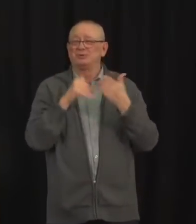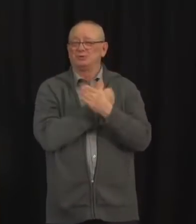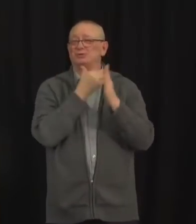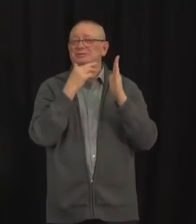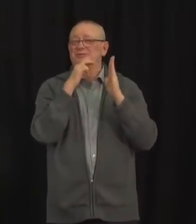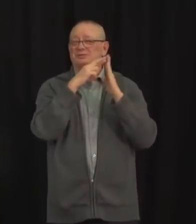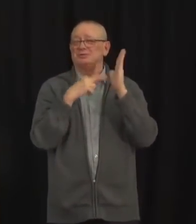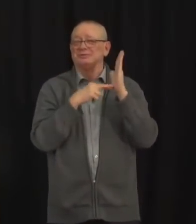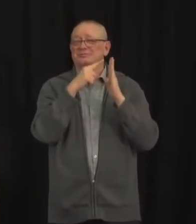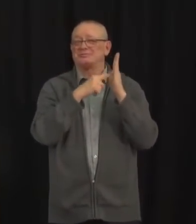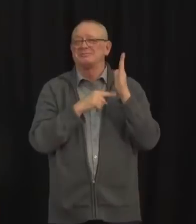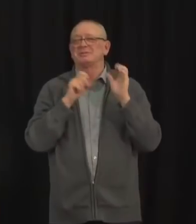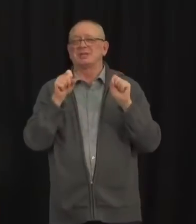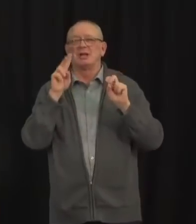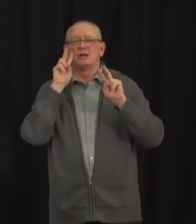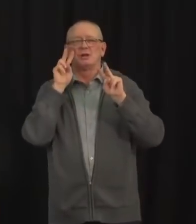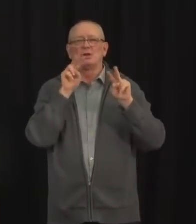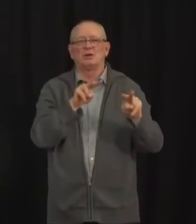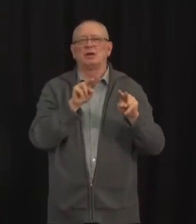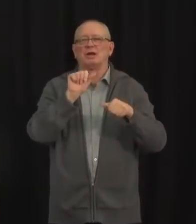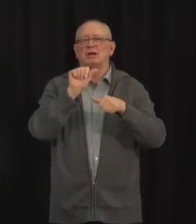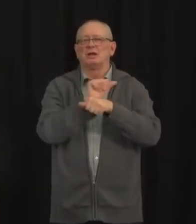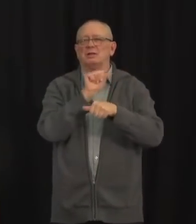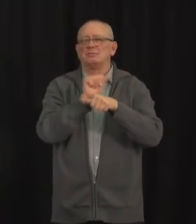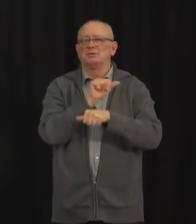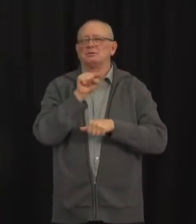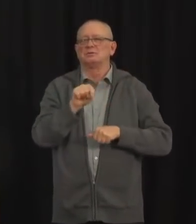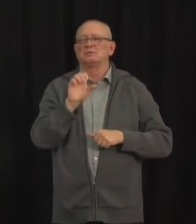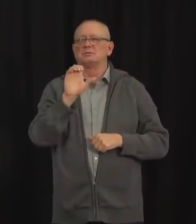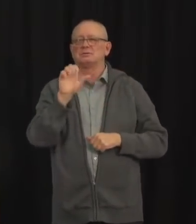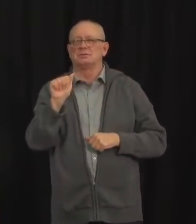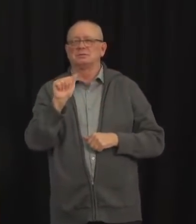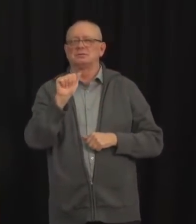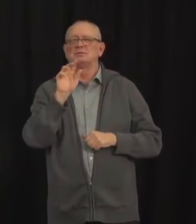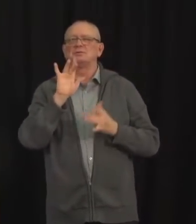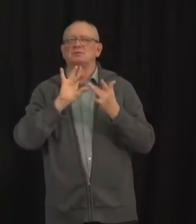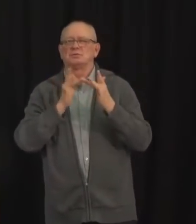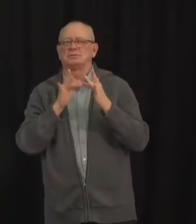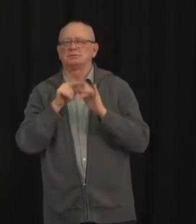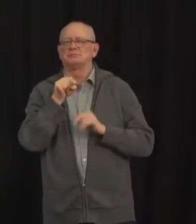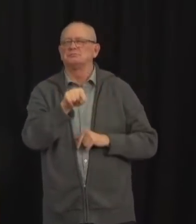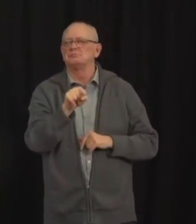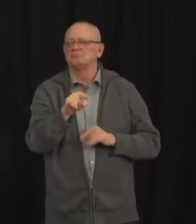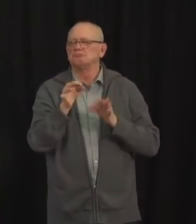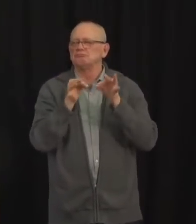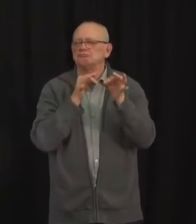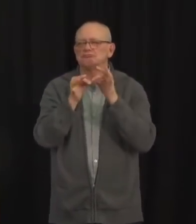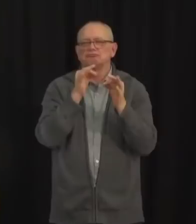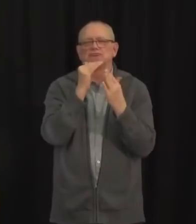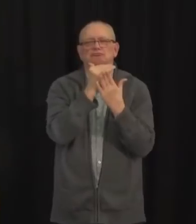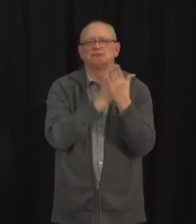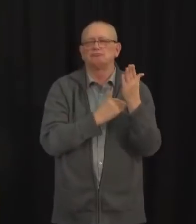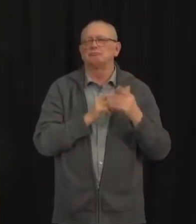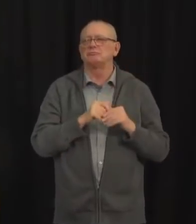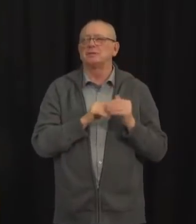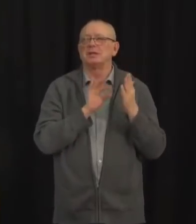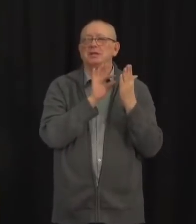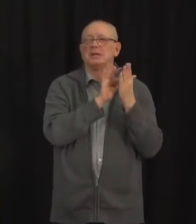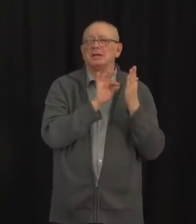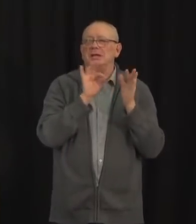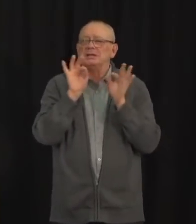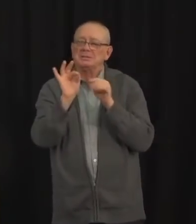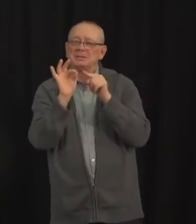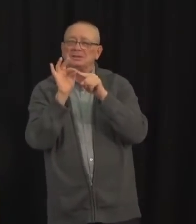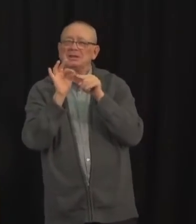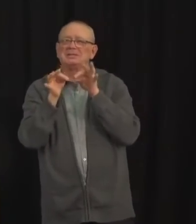guidance. I have heard some confusion specifically around outdoor gatherings and would like to help clarify. As